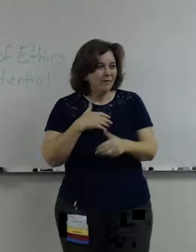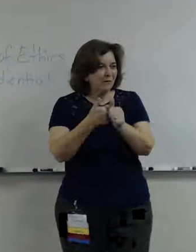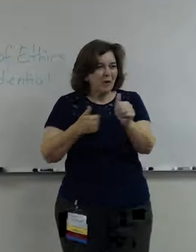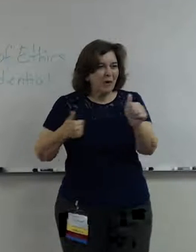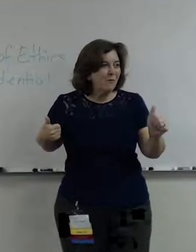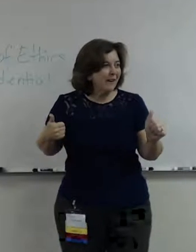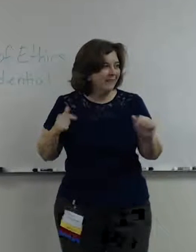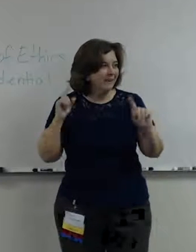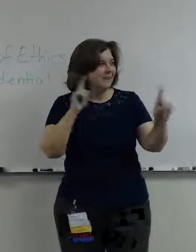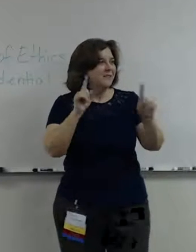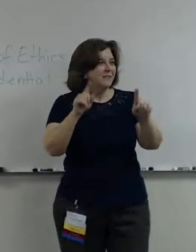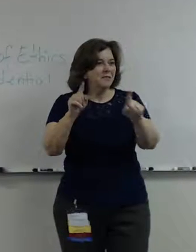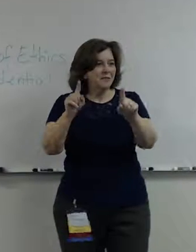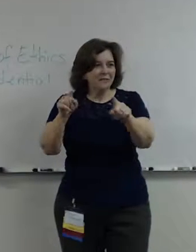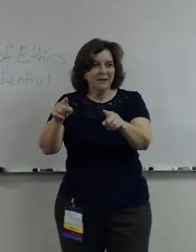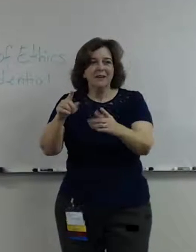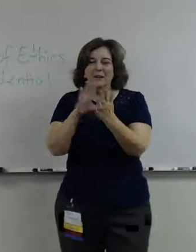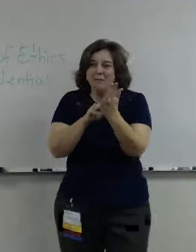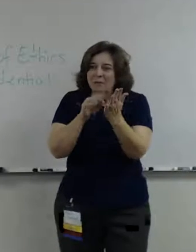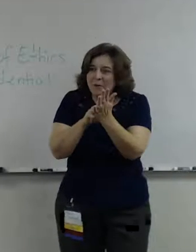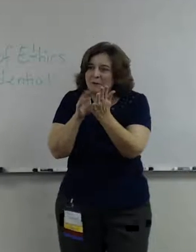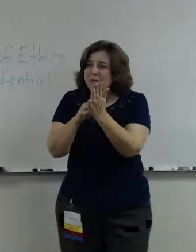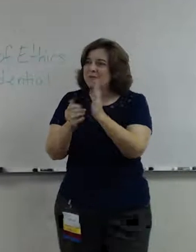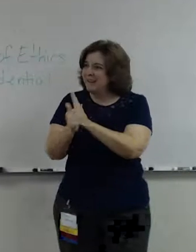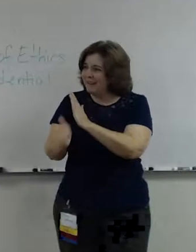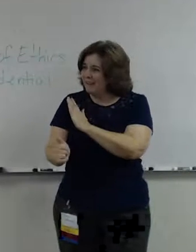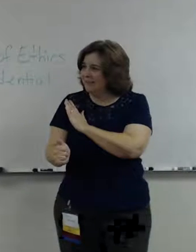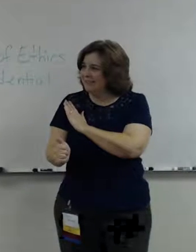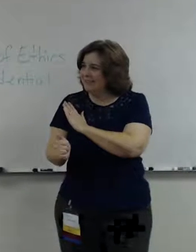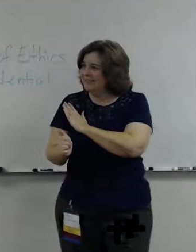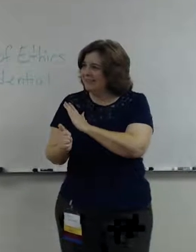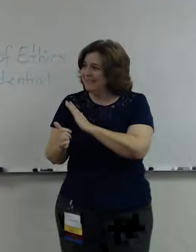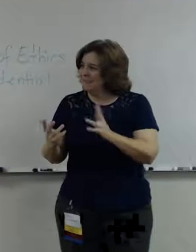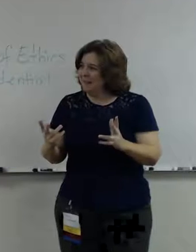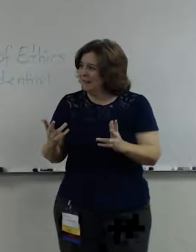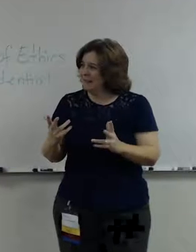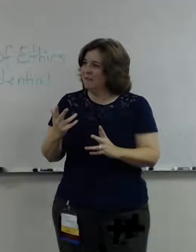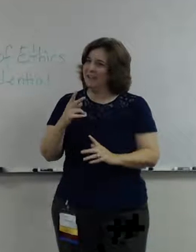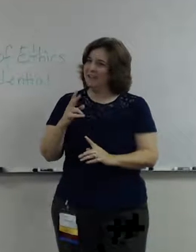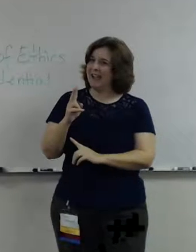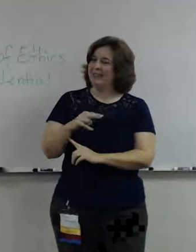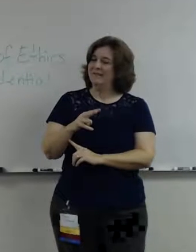from going to improve your skills. Don't let that.